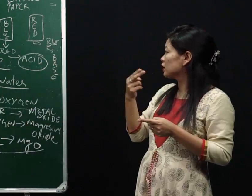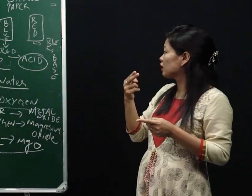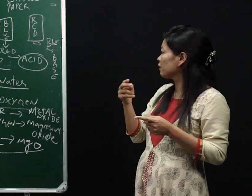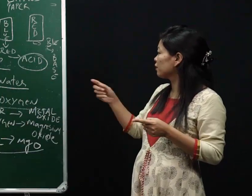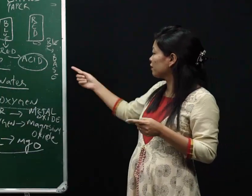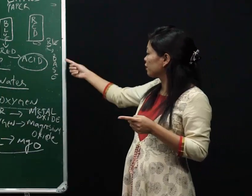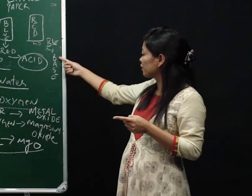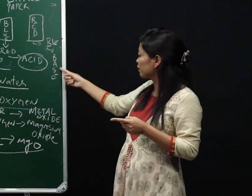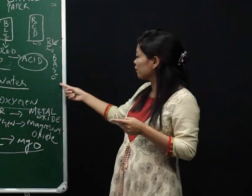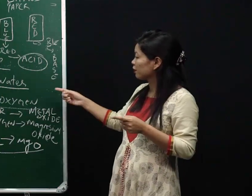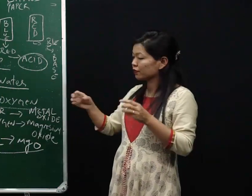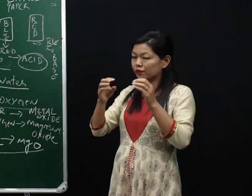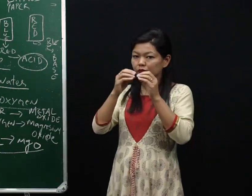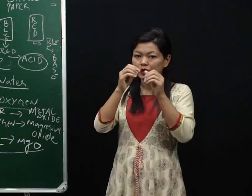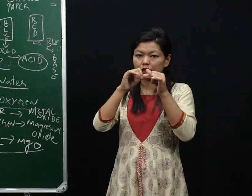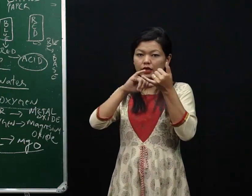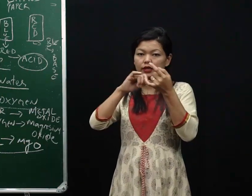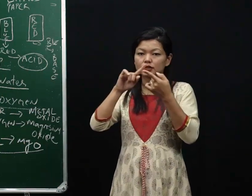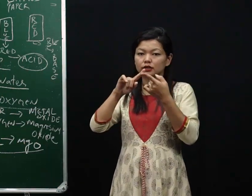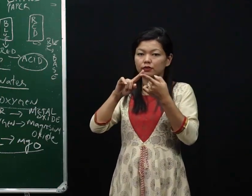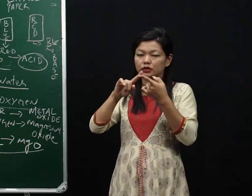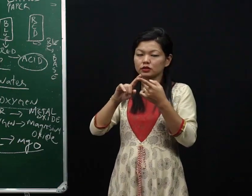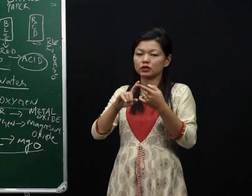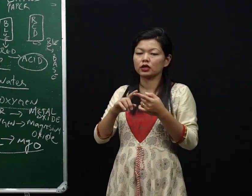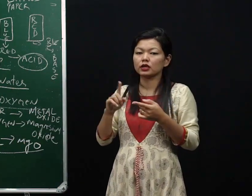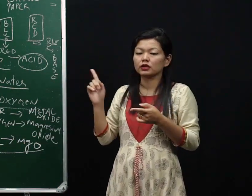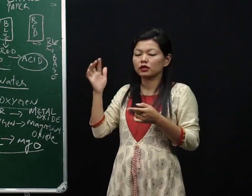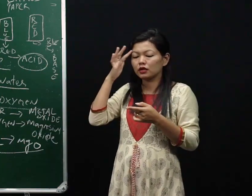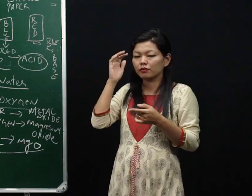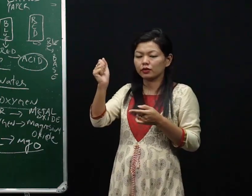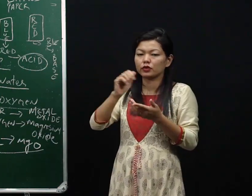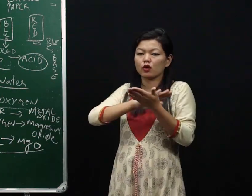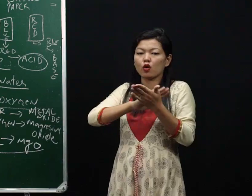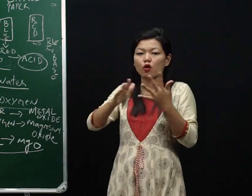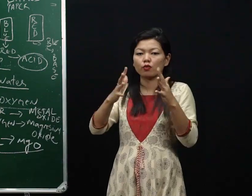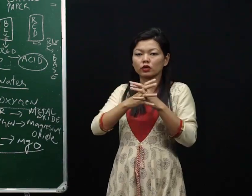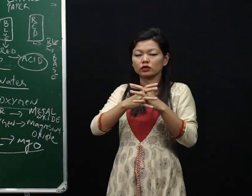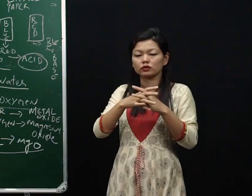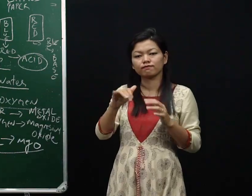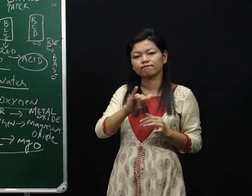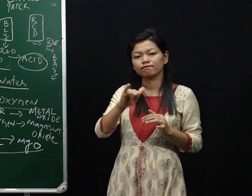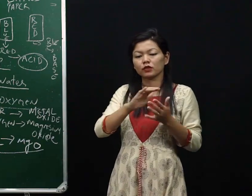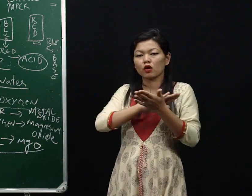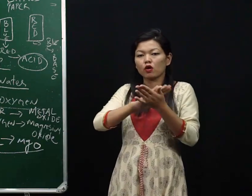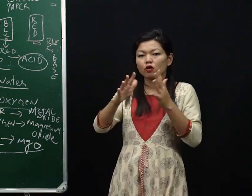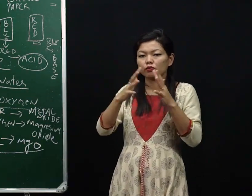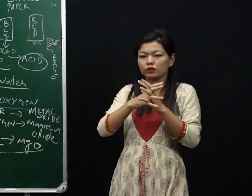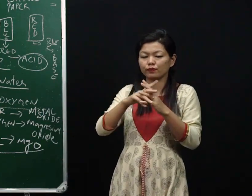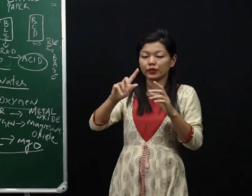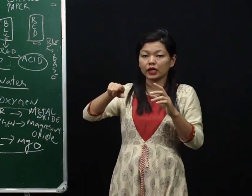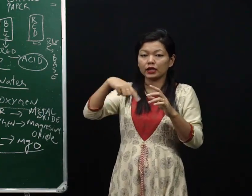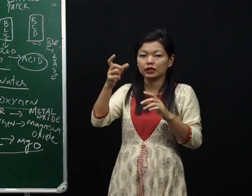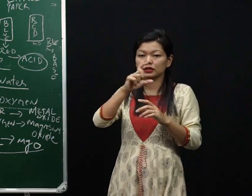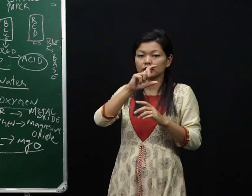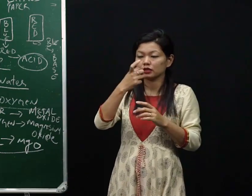Clear? So keep this in mind, I'm just giving you as an homework, okay? So in the next class, I'll start with this litmus